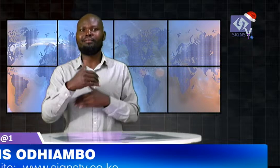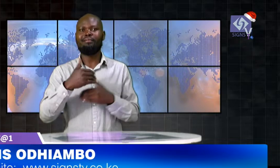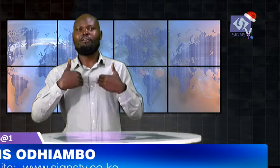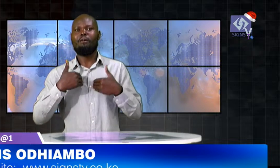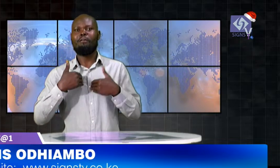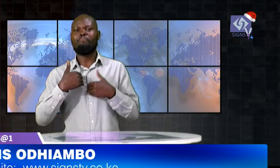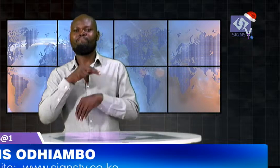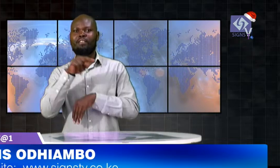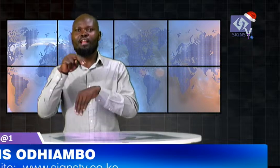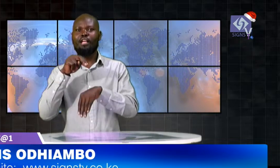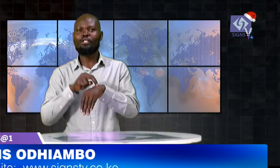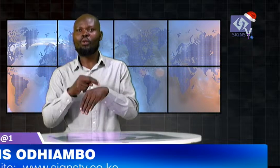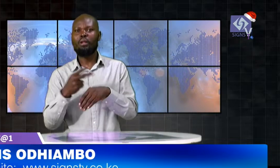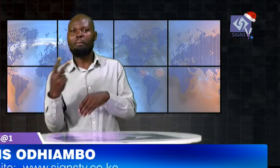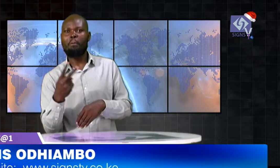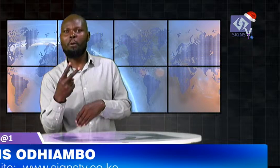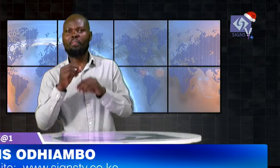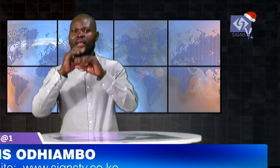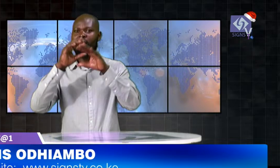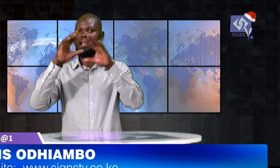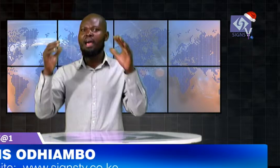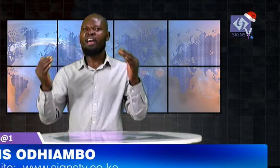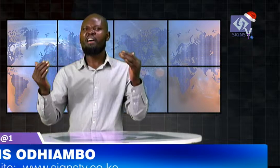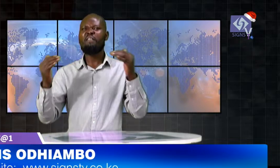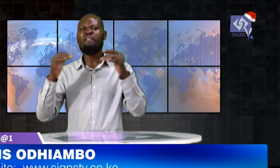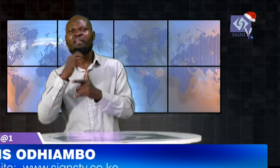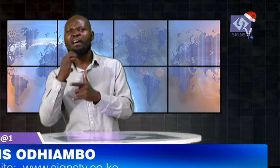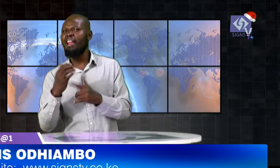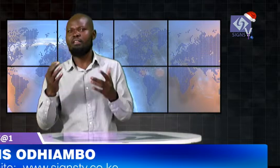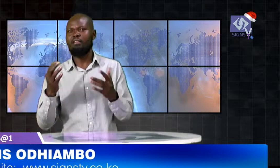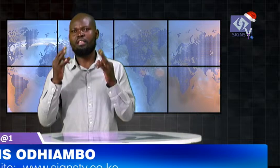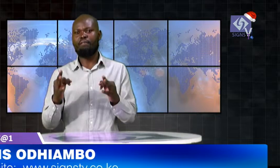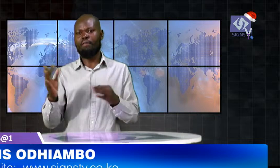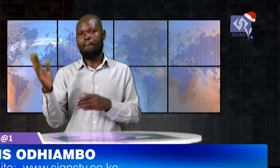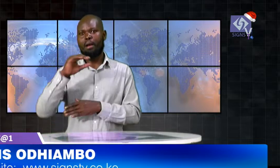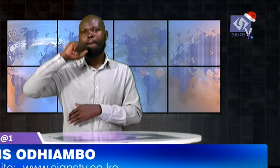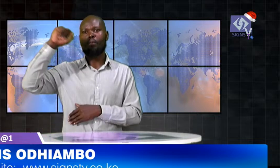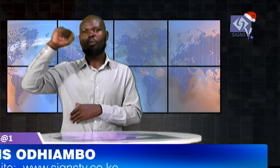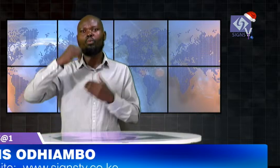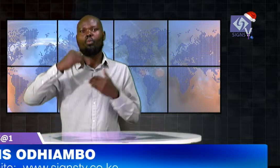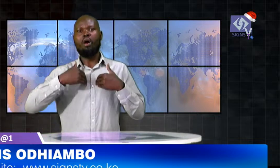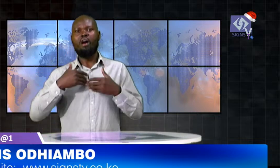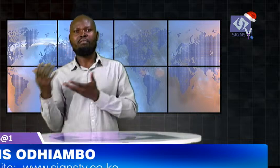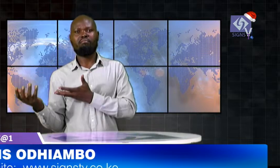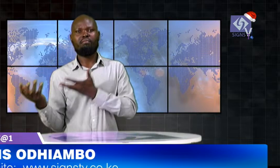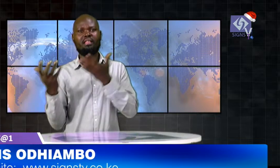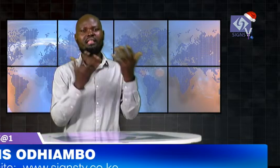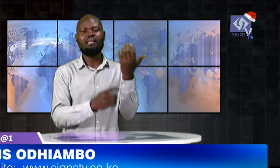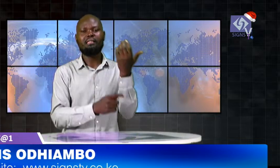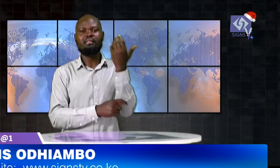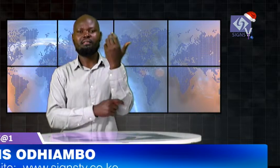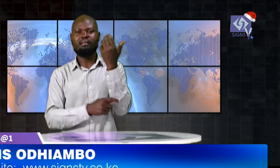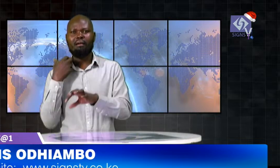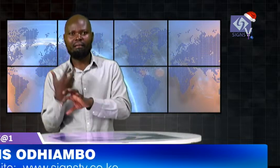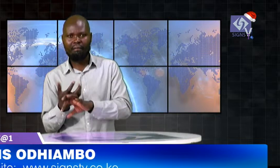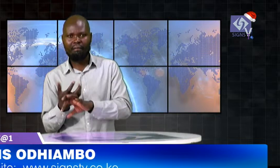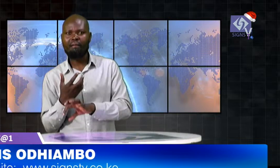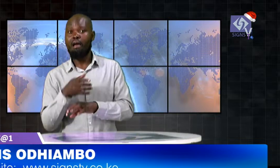address, the head of state stressed that the national path is bright, even if some recent policies